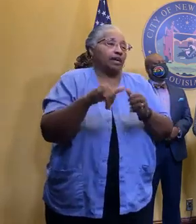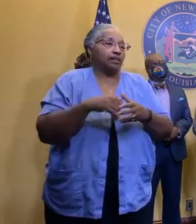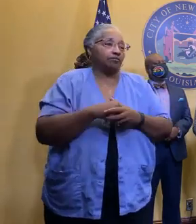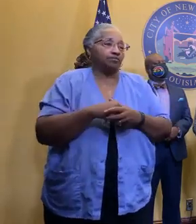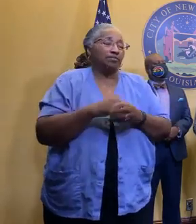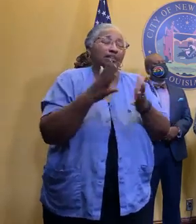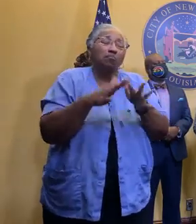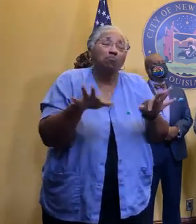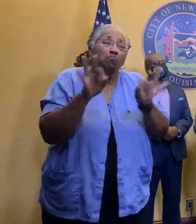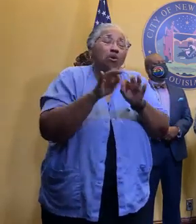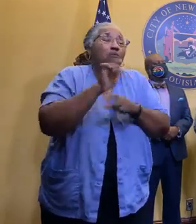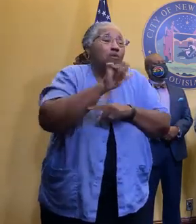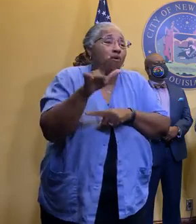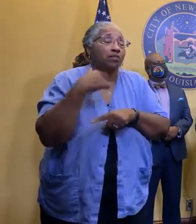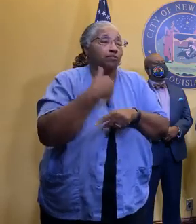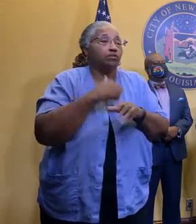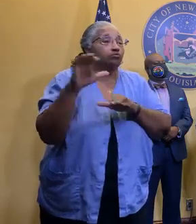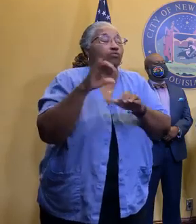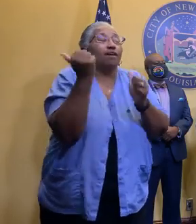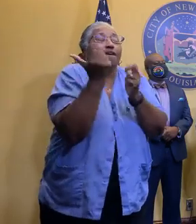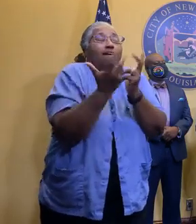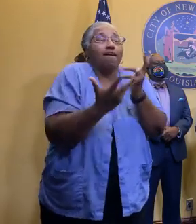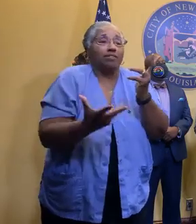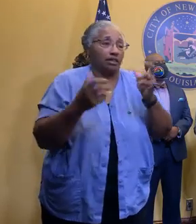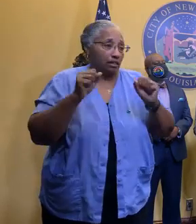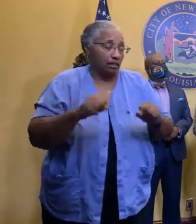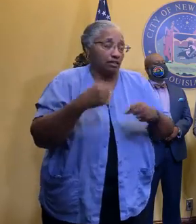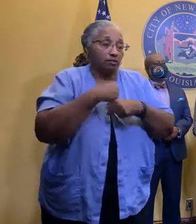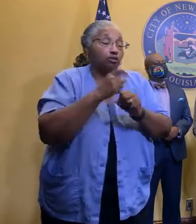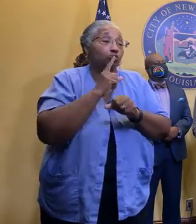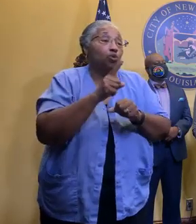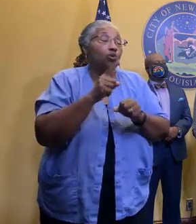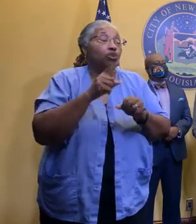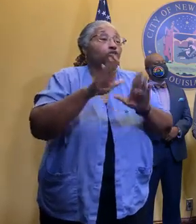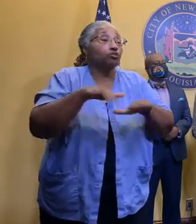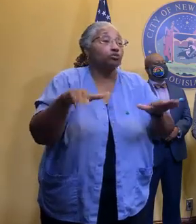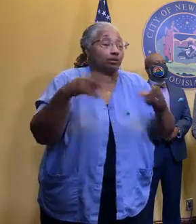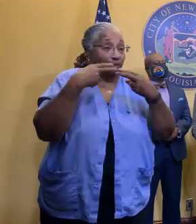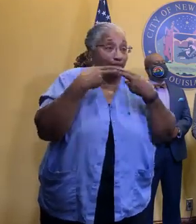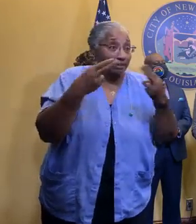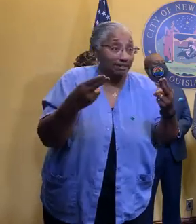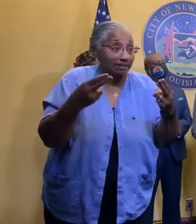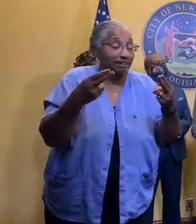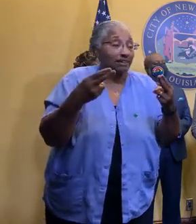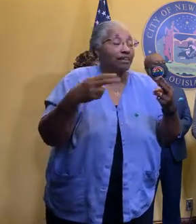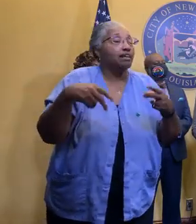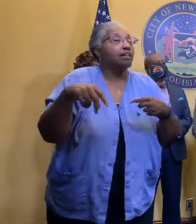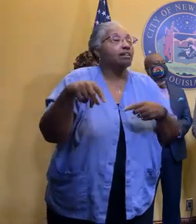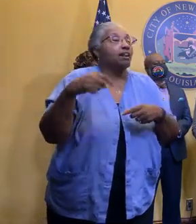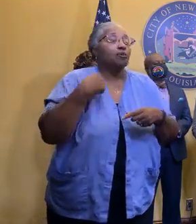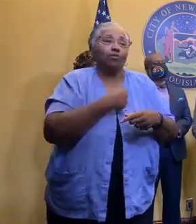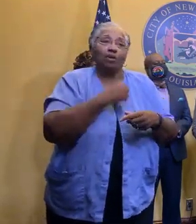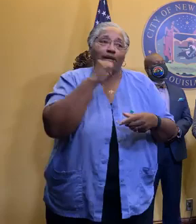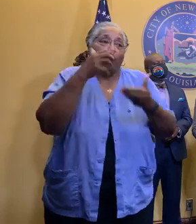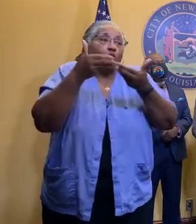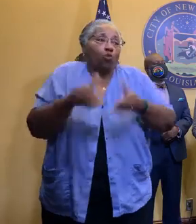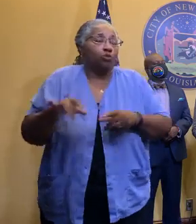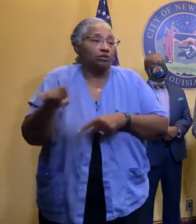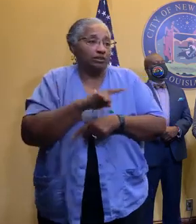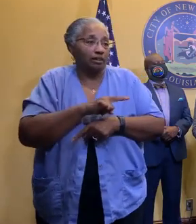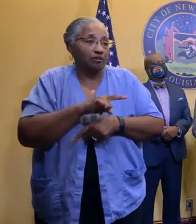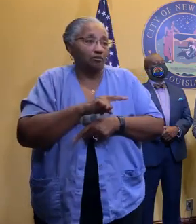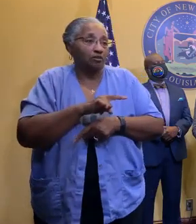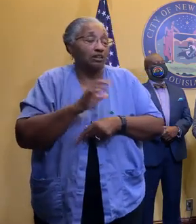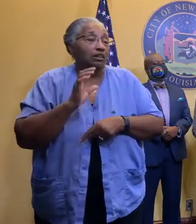do everything we can to ensure that innocent children do not fall through the cracks, and we must put our money where our